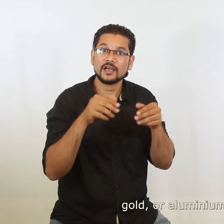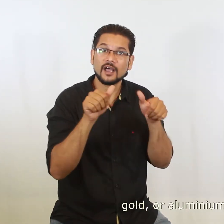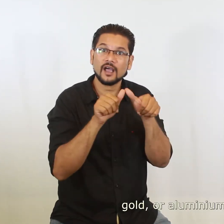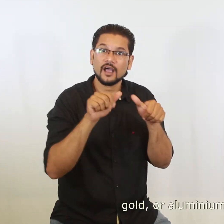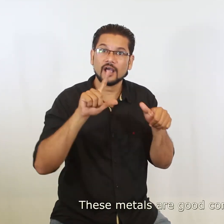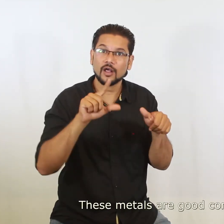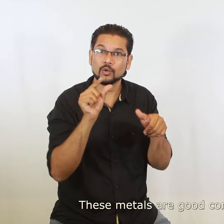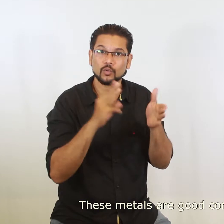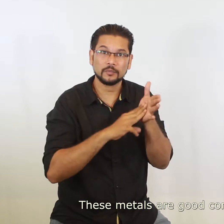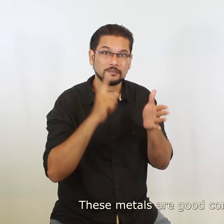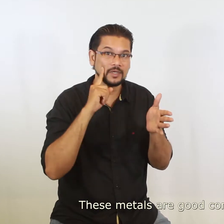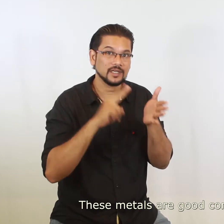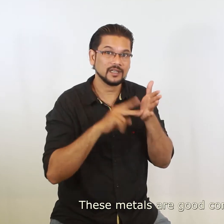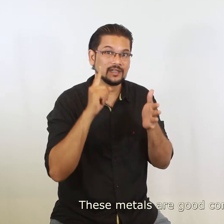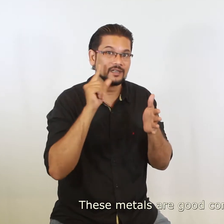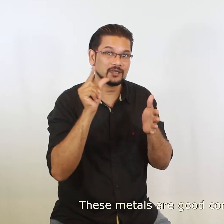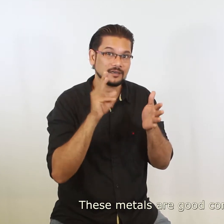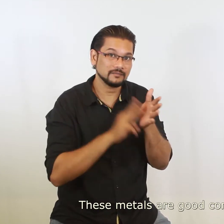These metals are good conductors.